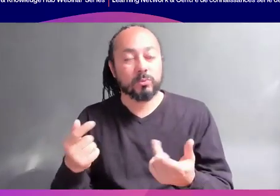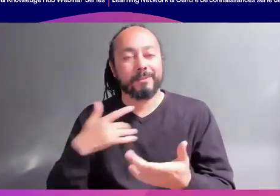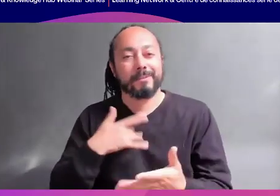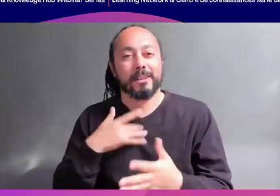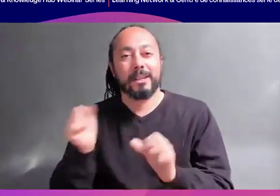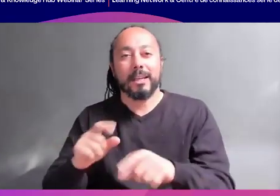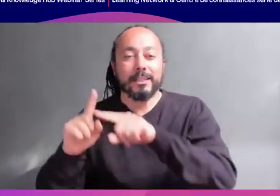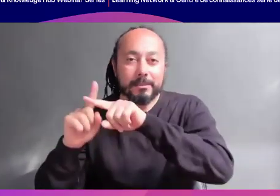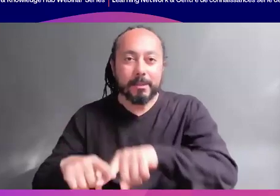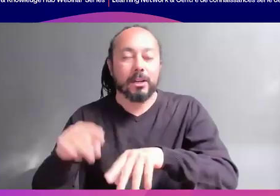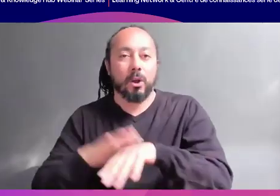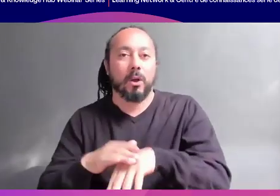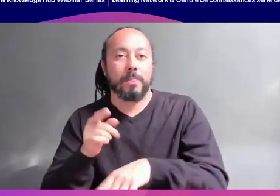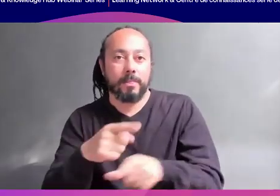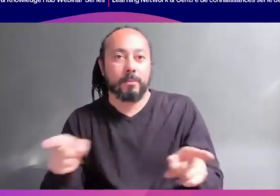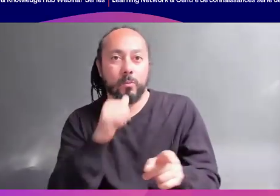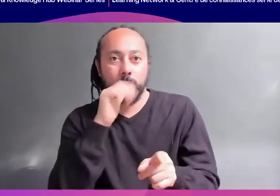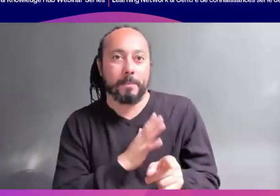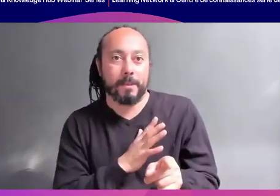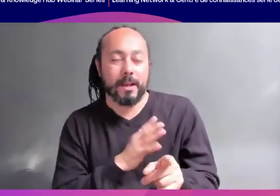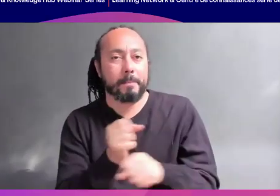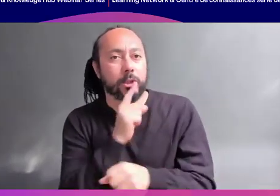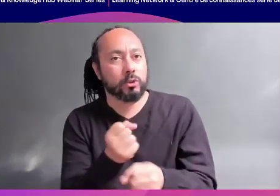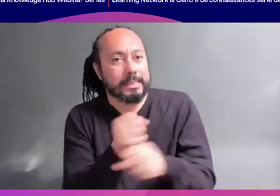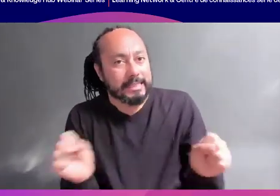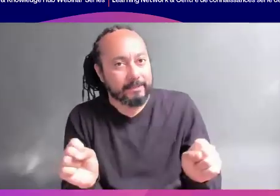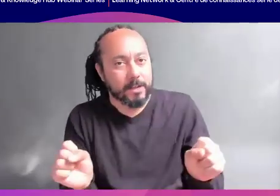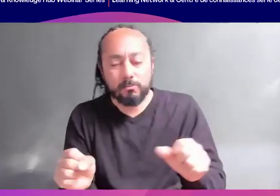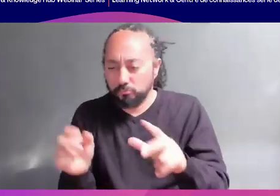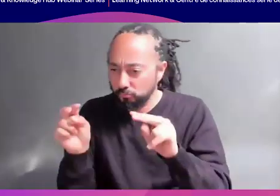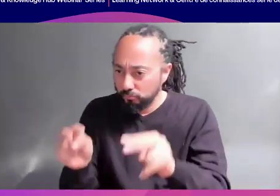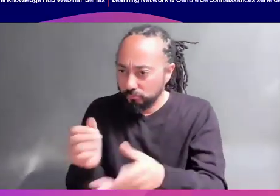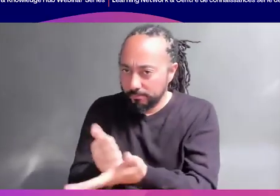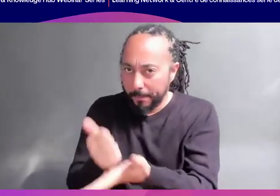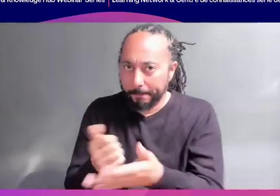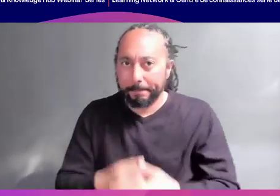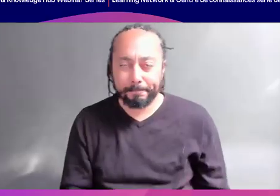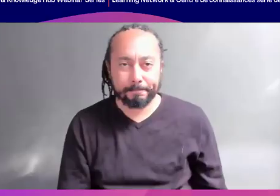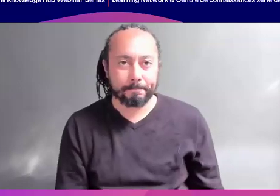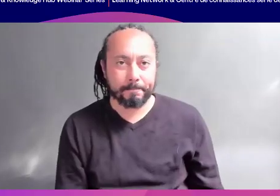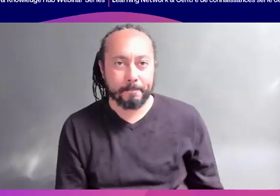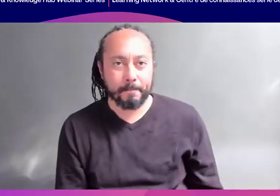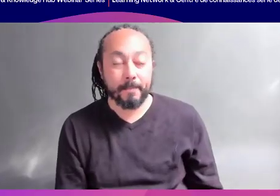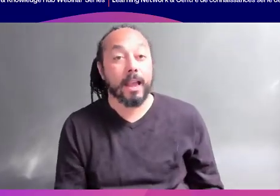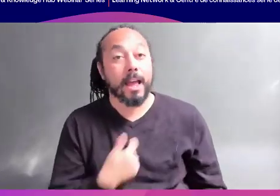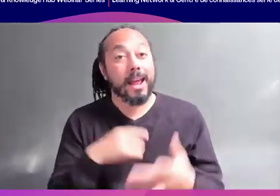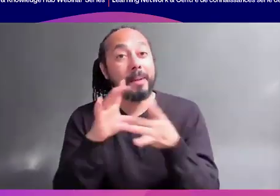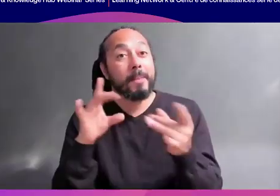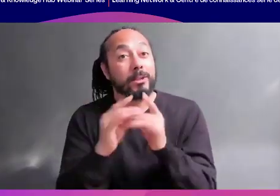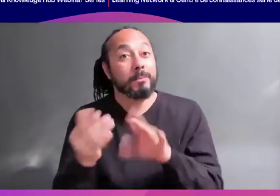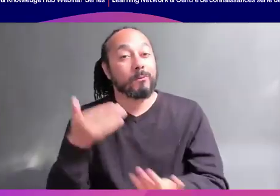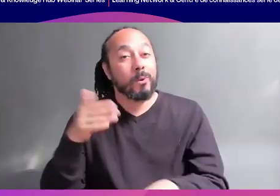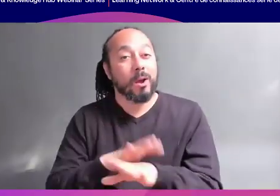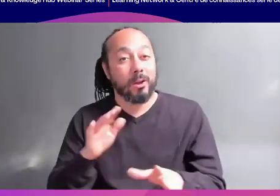accessible, and that they were safe. And as mentioned earlier, I think on one of the slides, lots